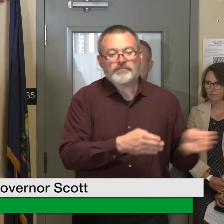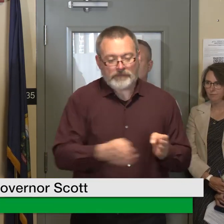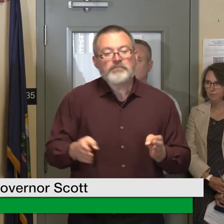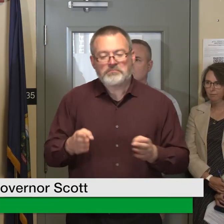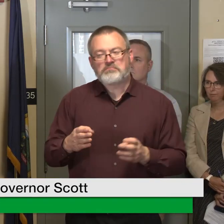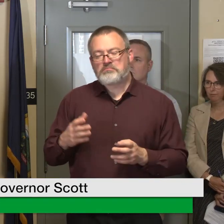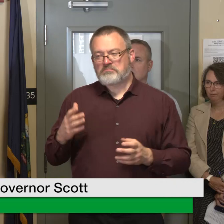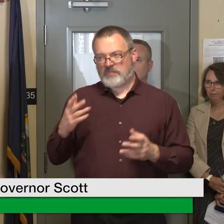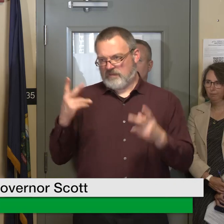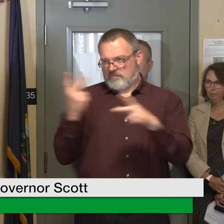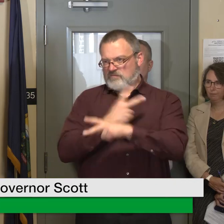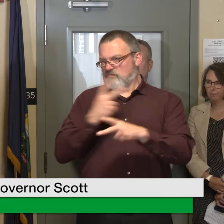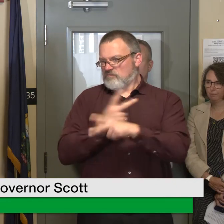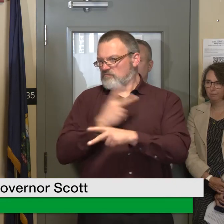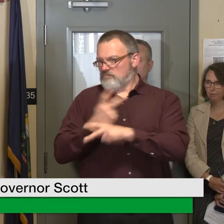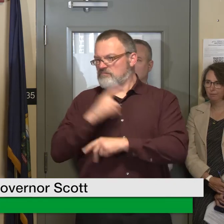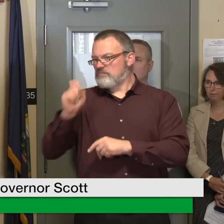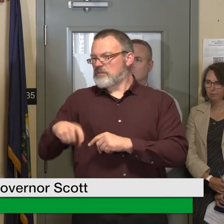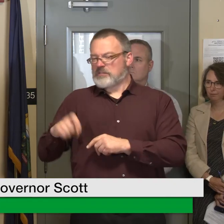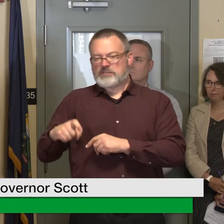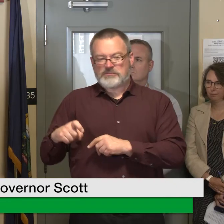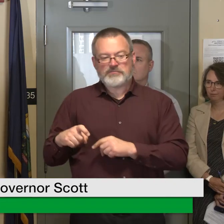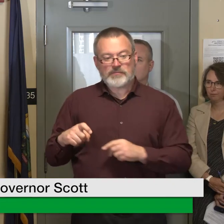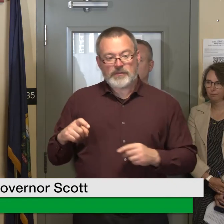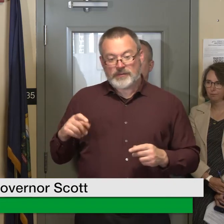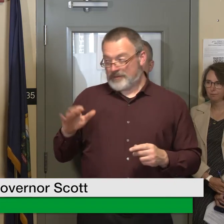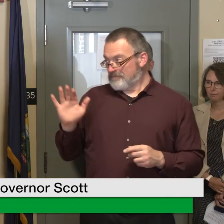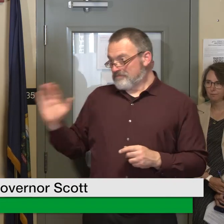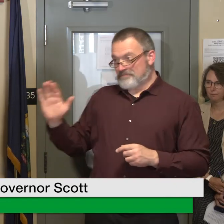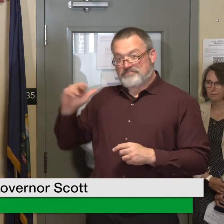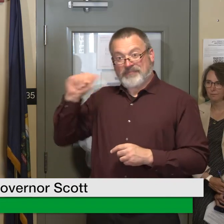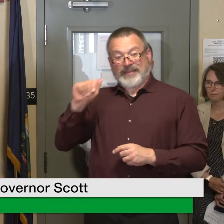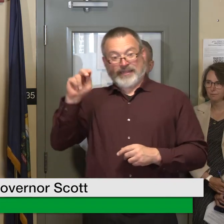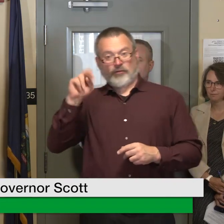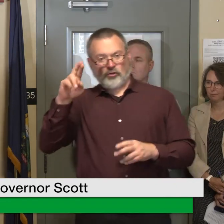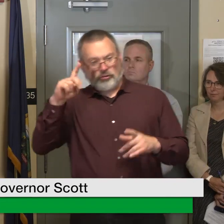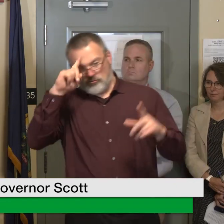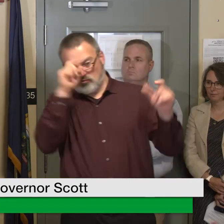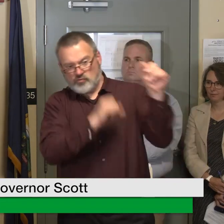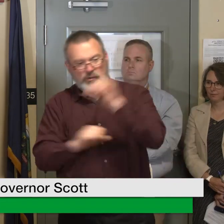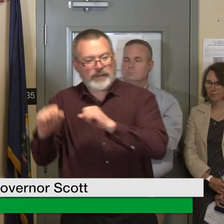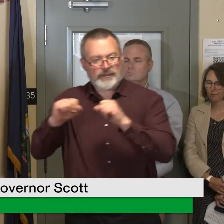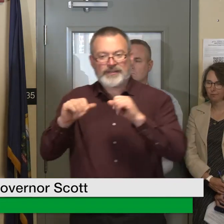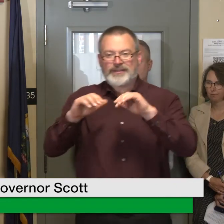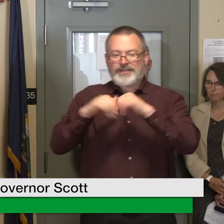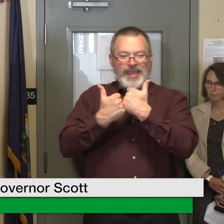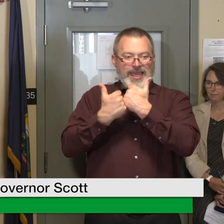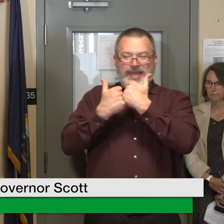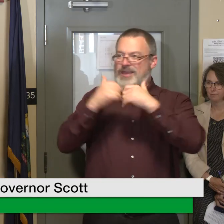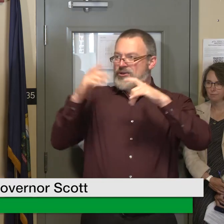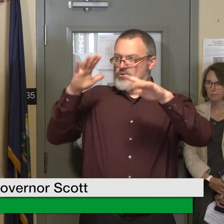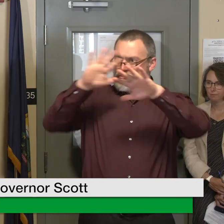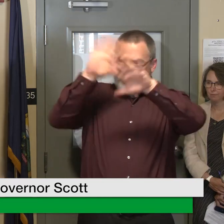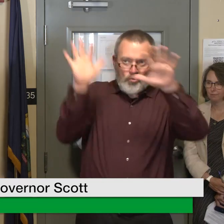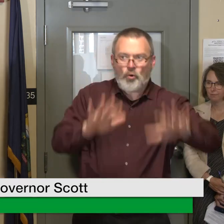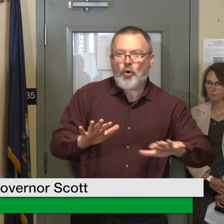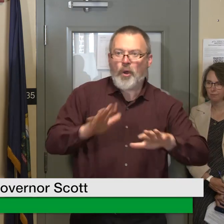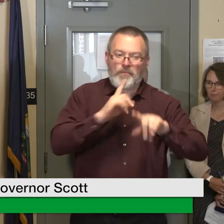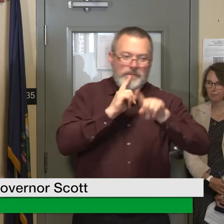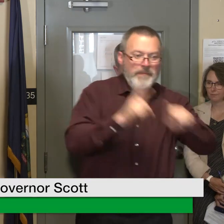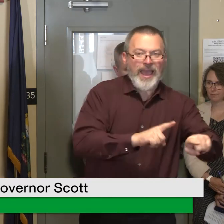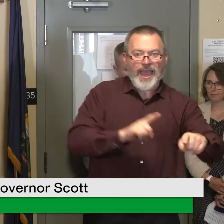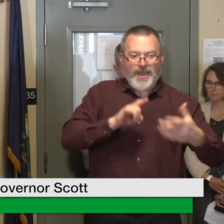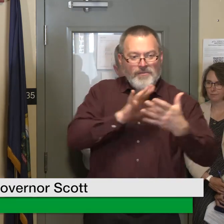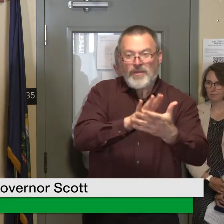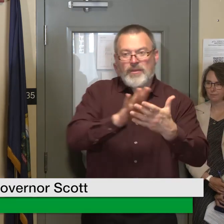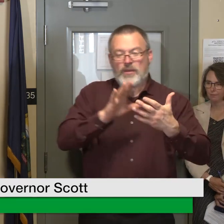lot of the practices and strategies we're using, from improving stormwater management to working with farmers and foresters on